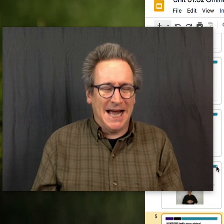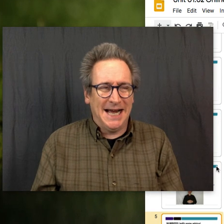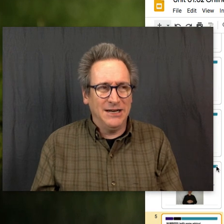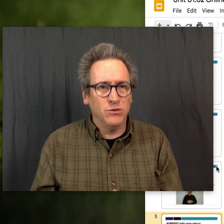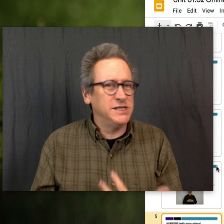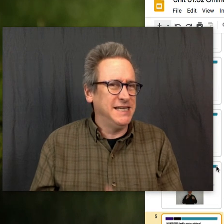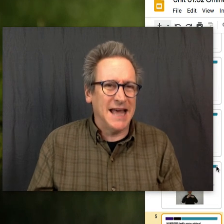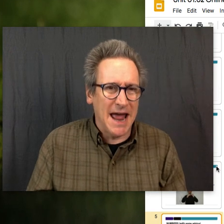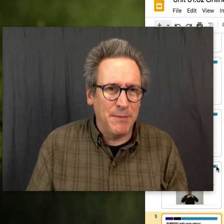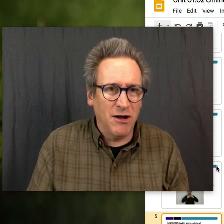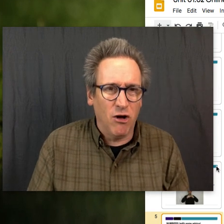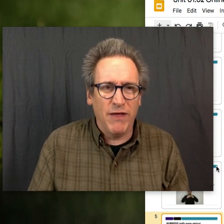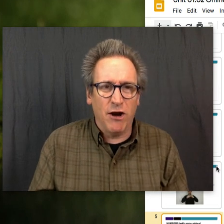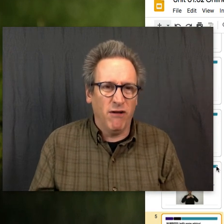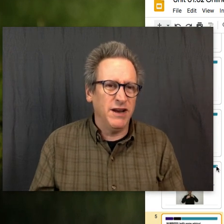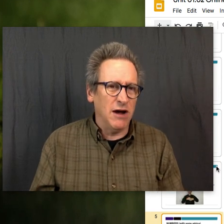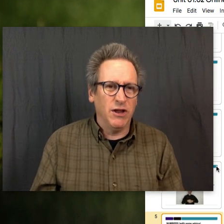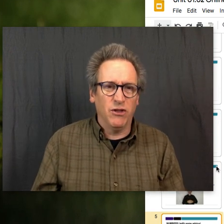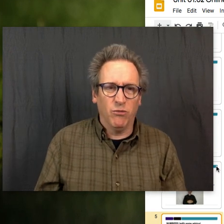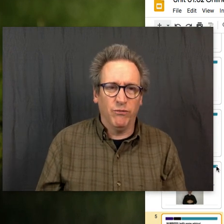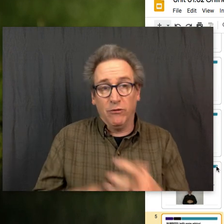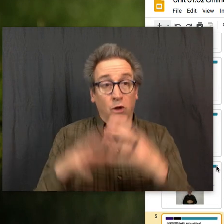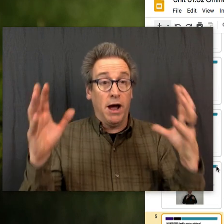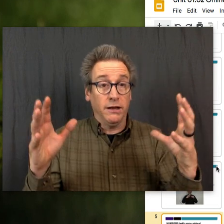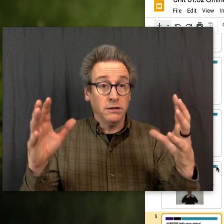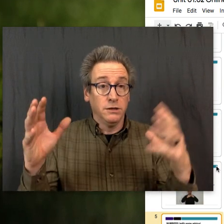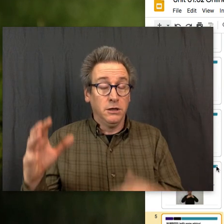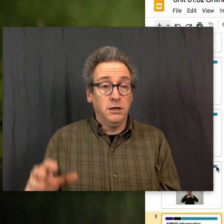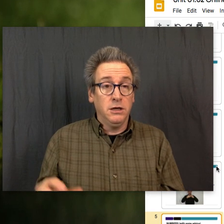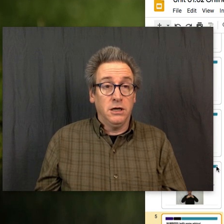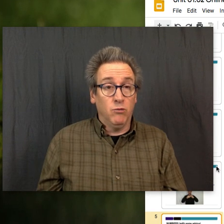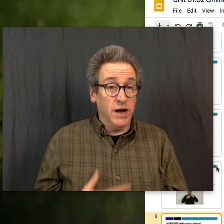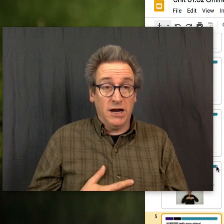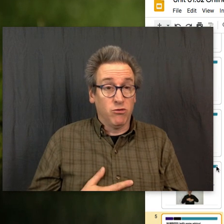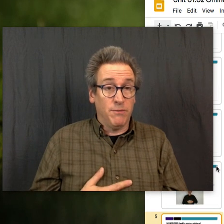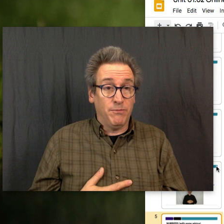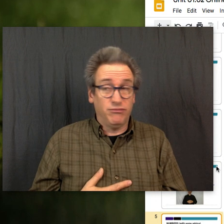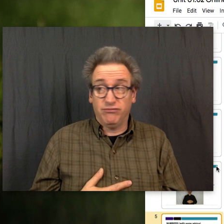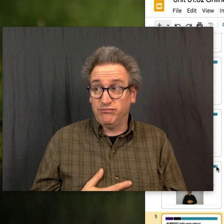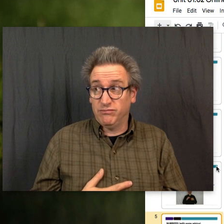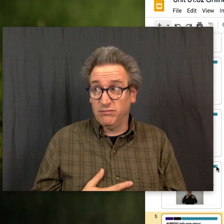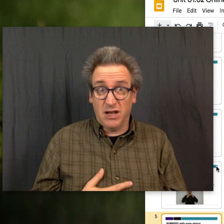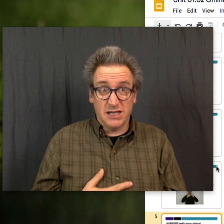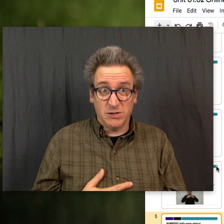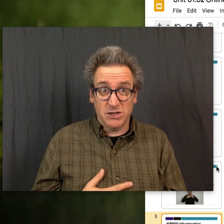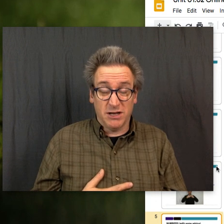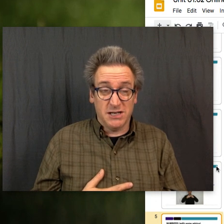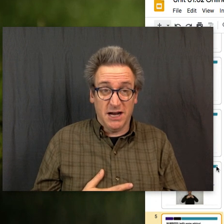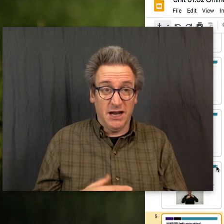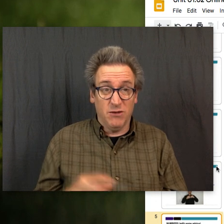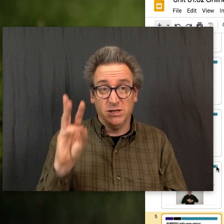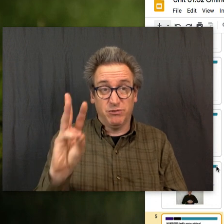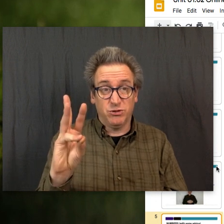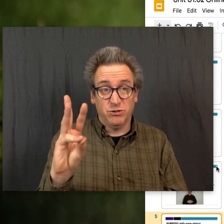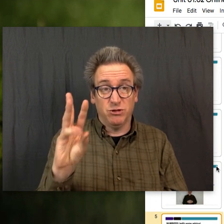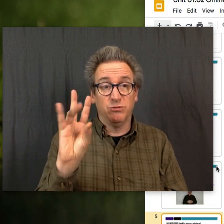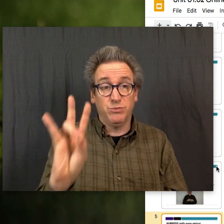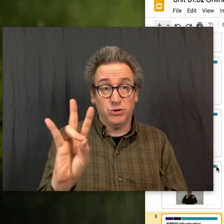Again, I don't see that happening all that often out in the wild. When I grew up, as I was learning sign, it